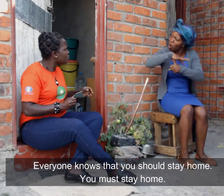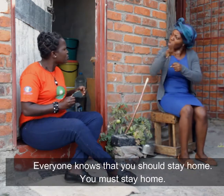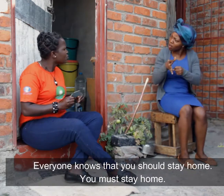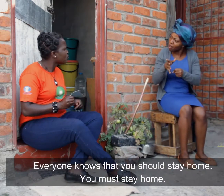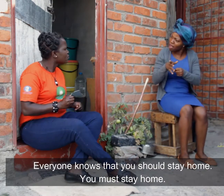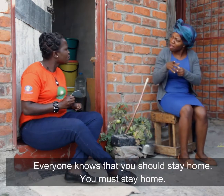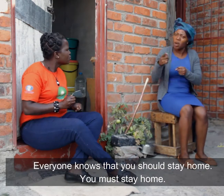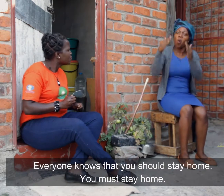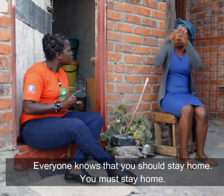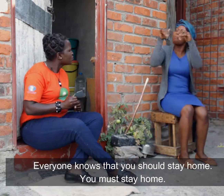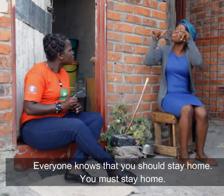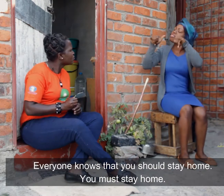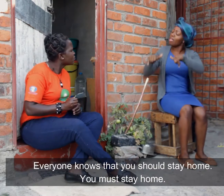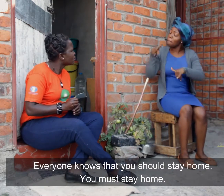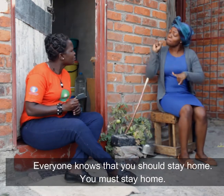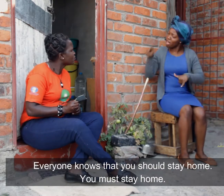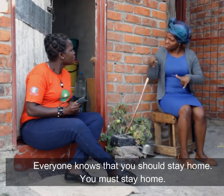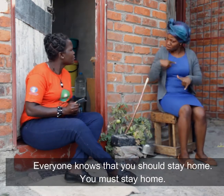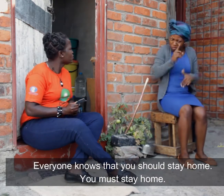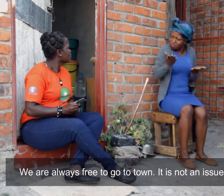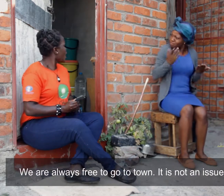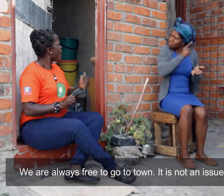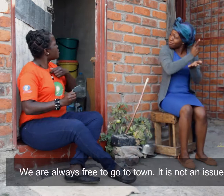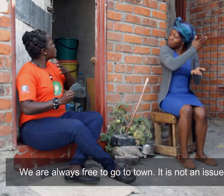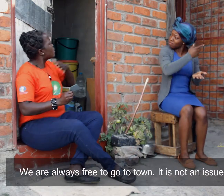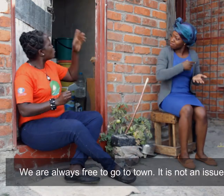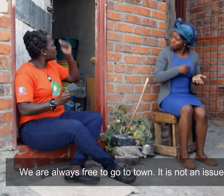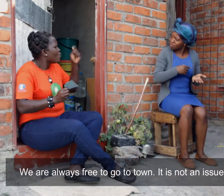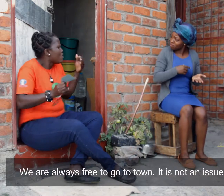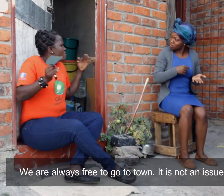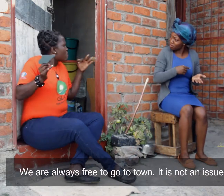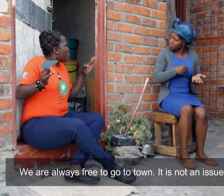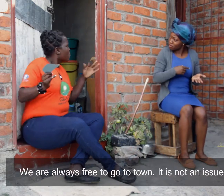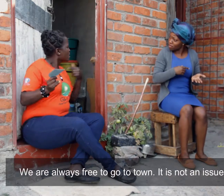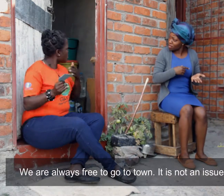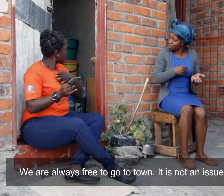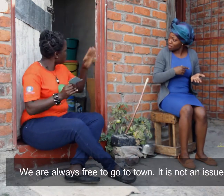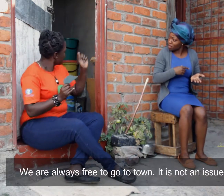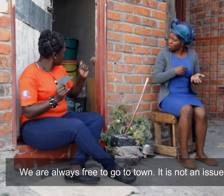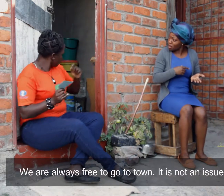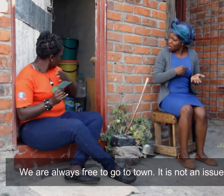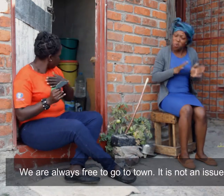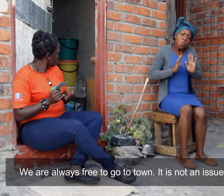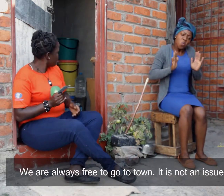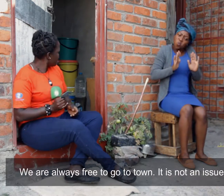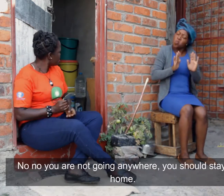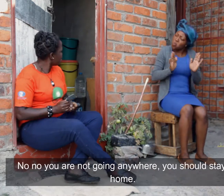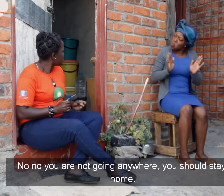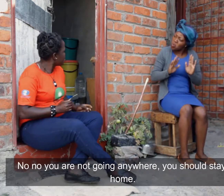Everyone knows you should stay home. You must stay home. I'm free to go to town, Mama. No, no,